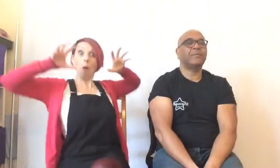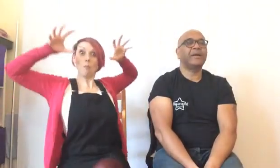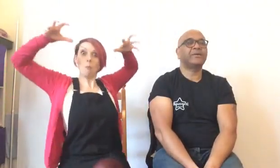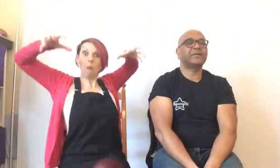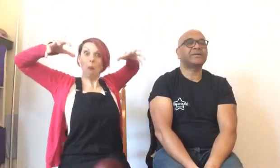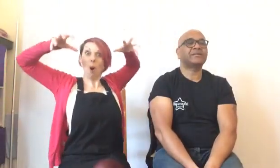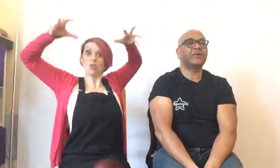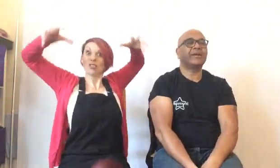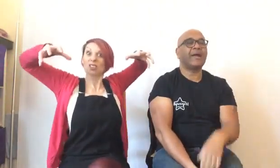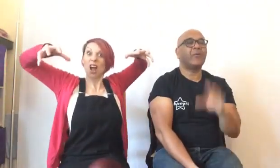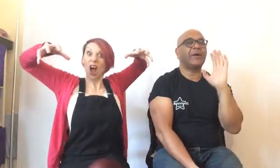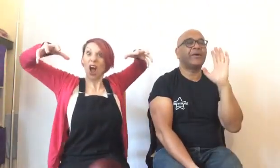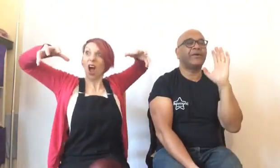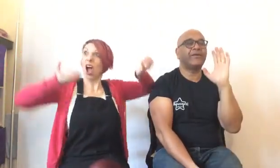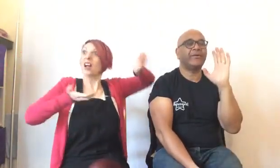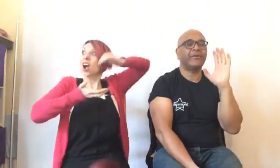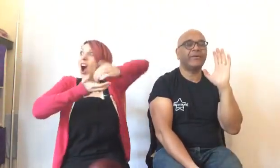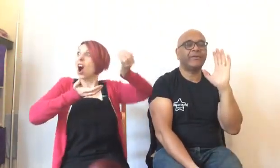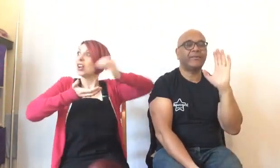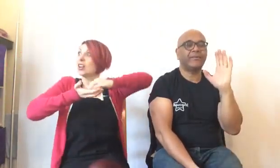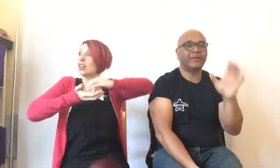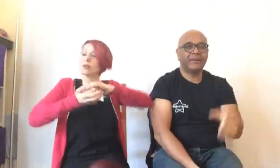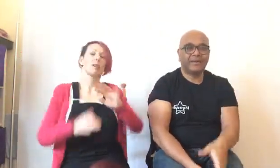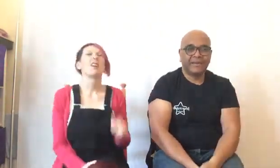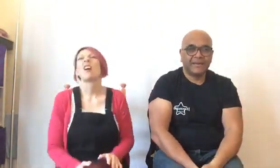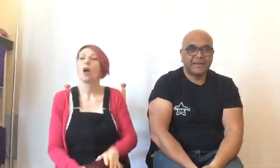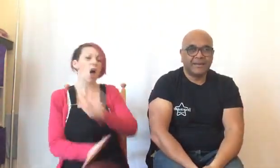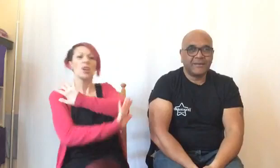"Oh my goodness, not now, Bernard."